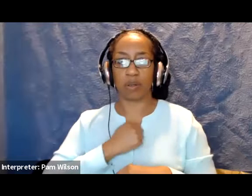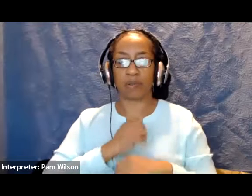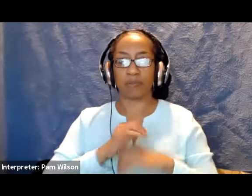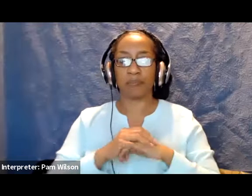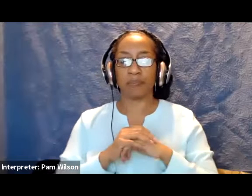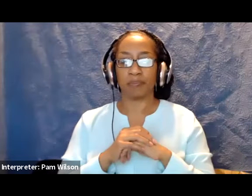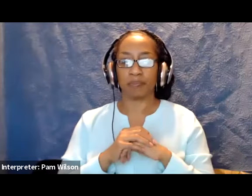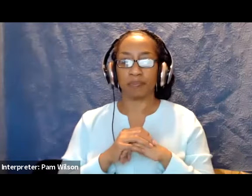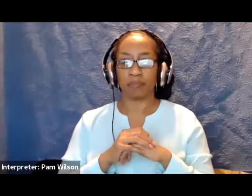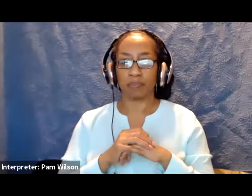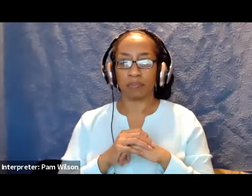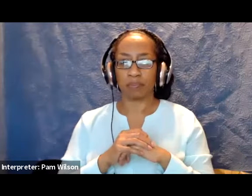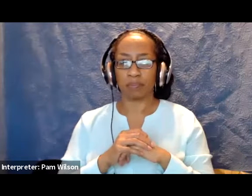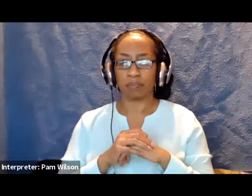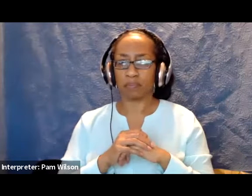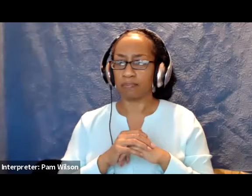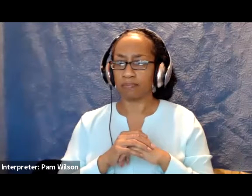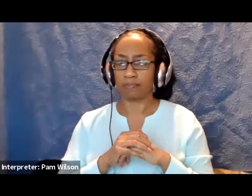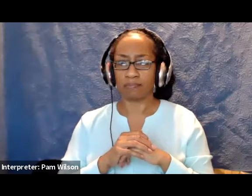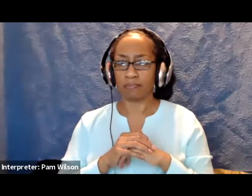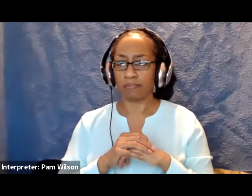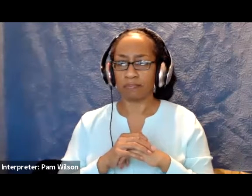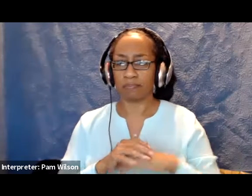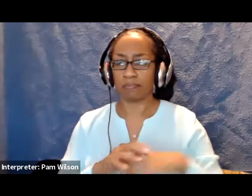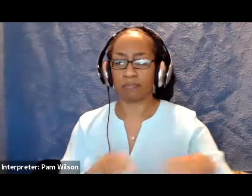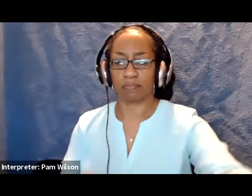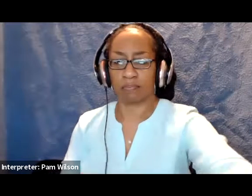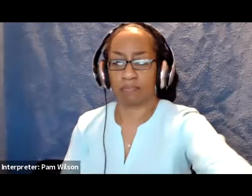we're jumping to closed captioning.